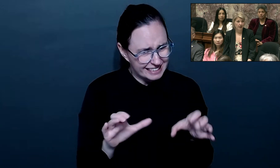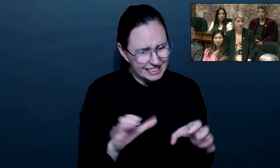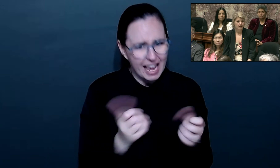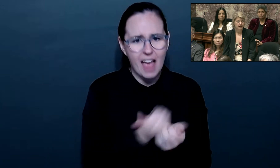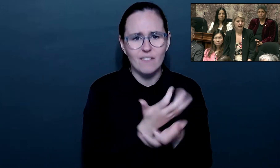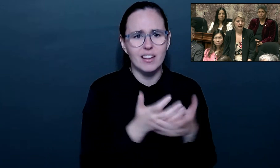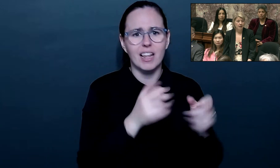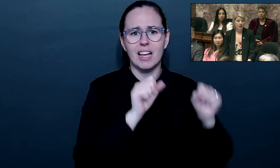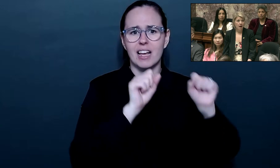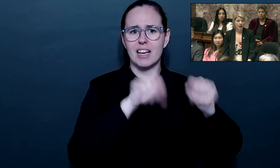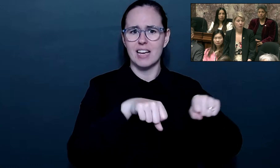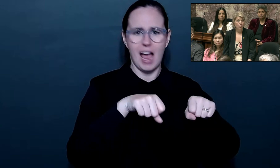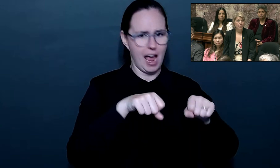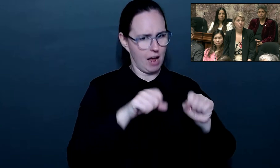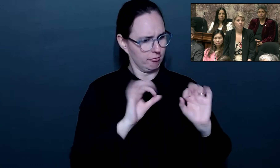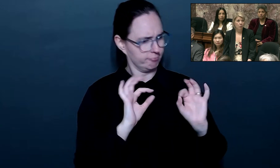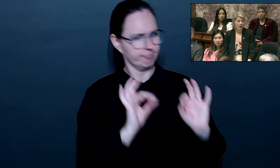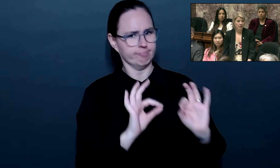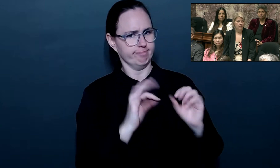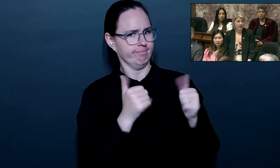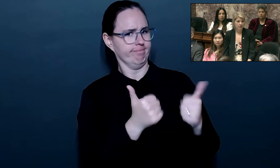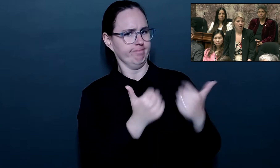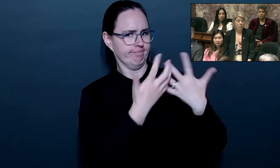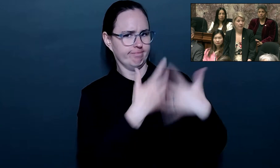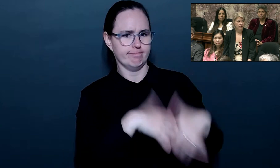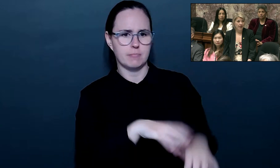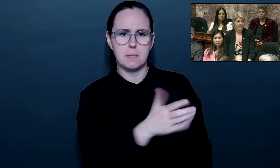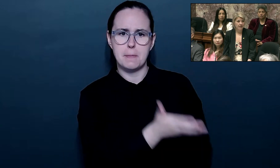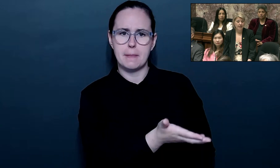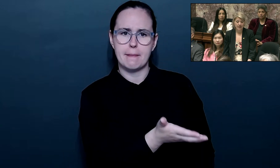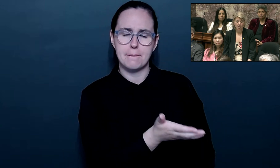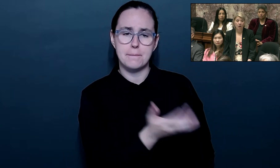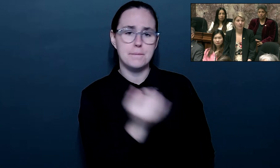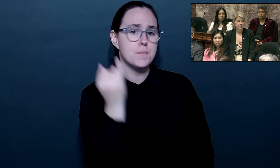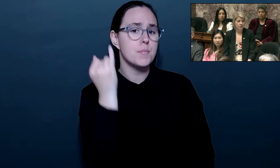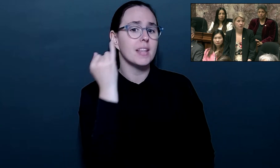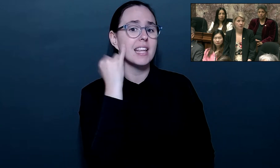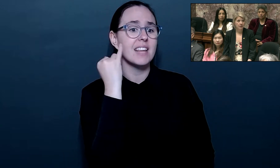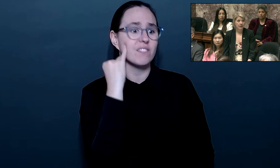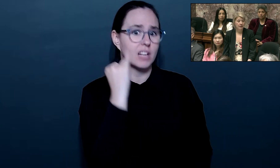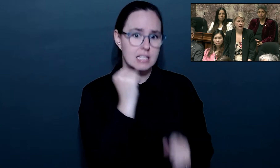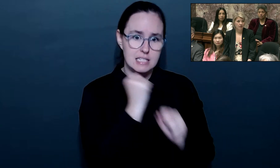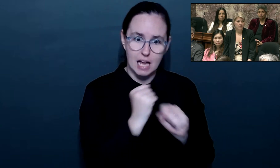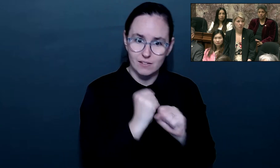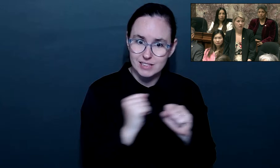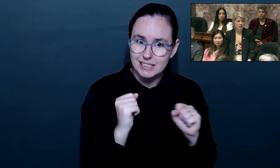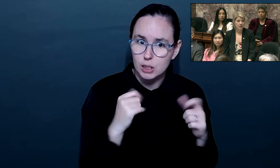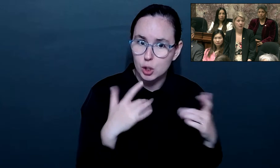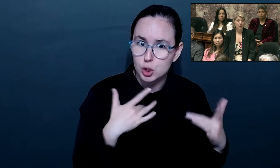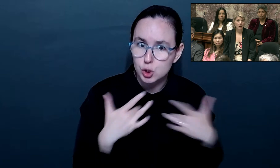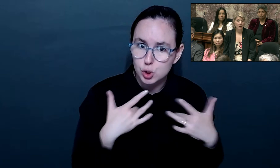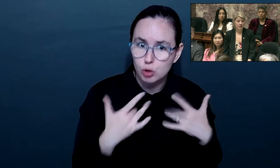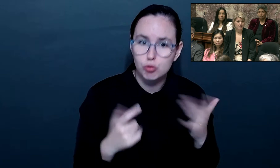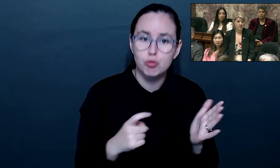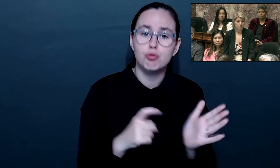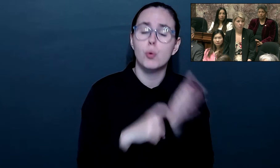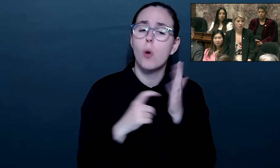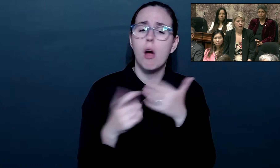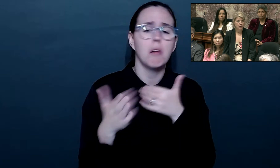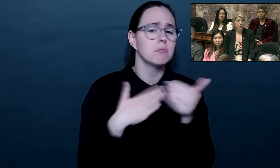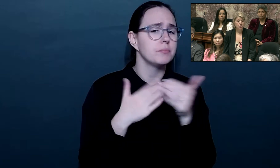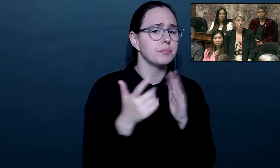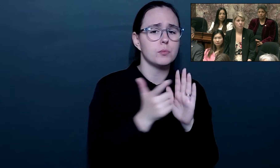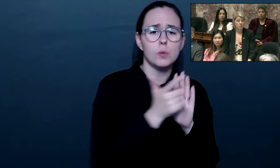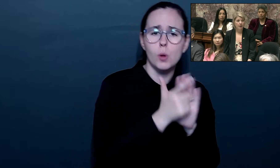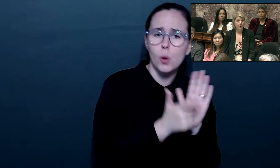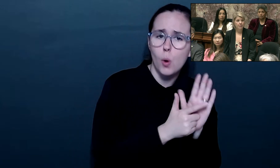a child, we are required by law, whether that be in a hospital, in a community, in a